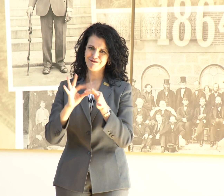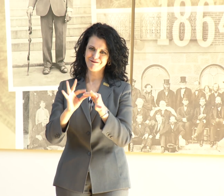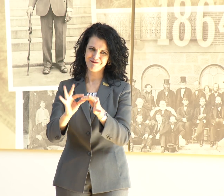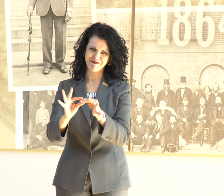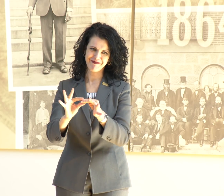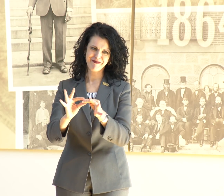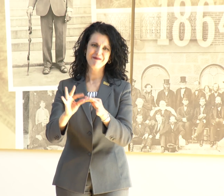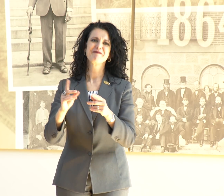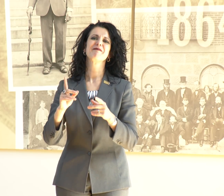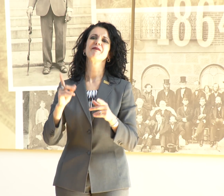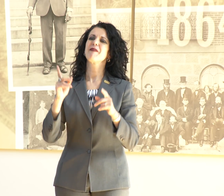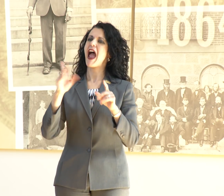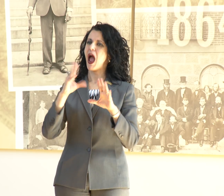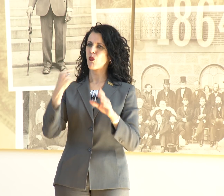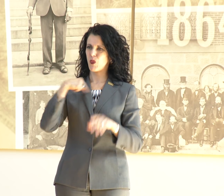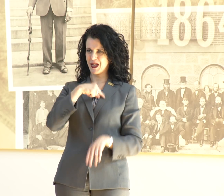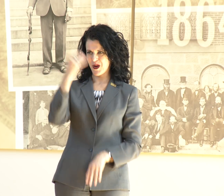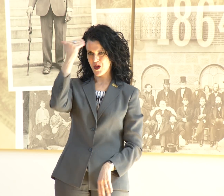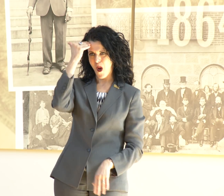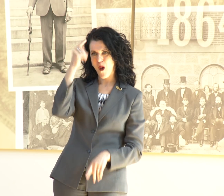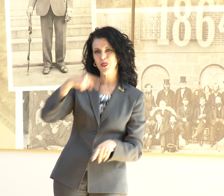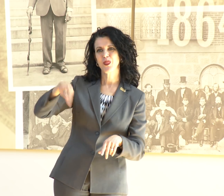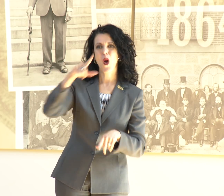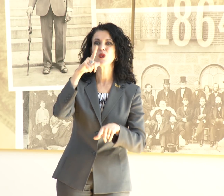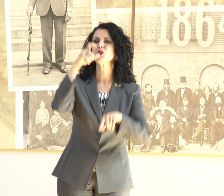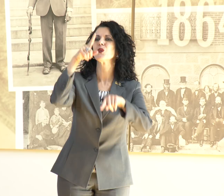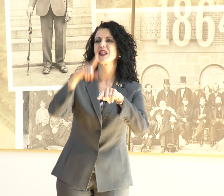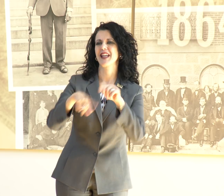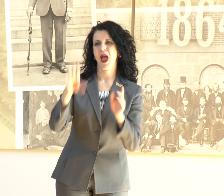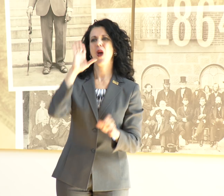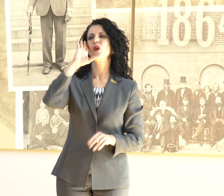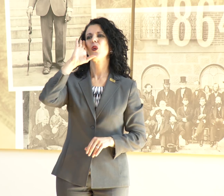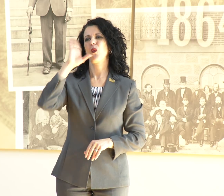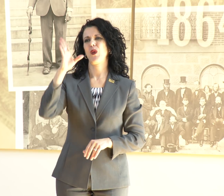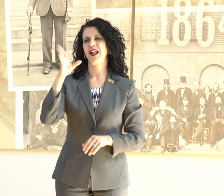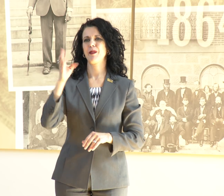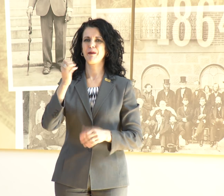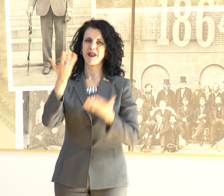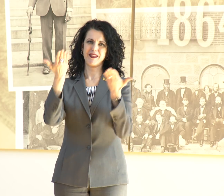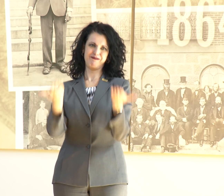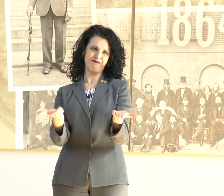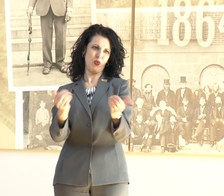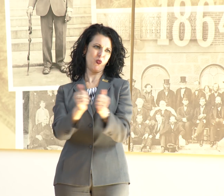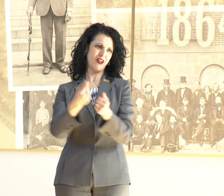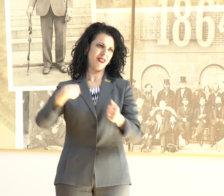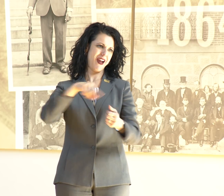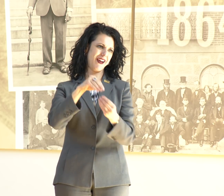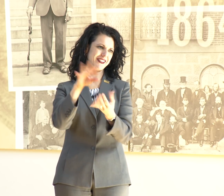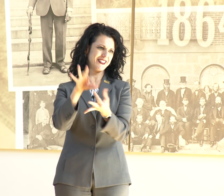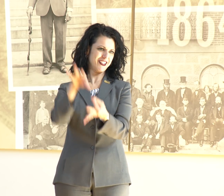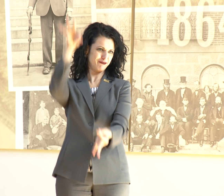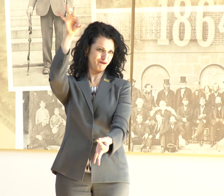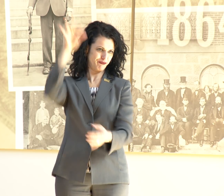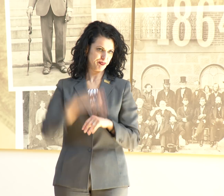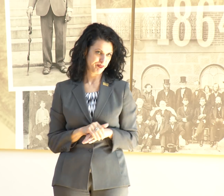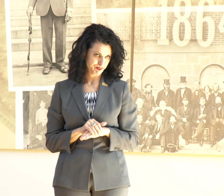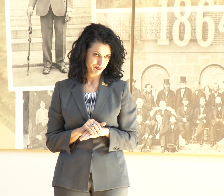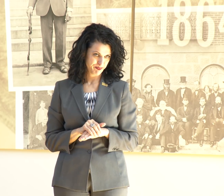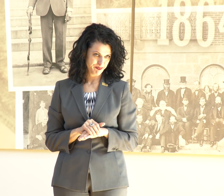so many people that we wanted to include, and we know that those who can't will be present with us